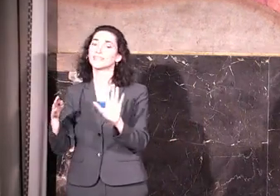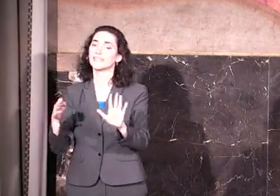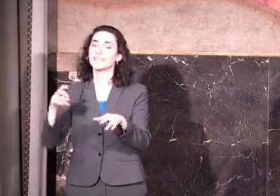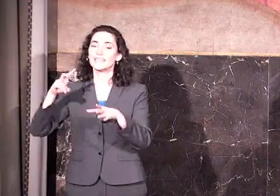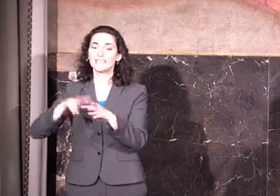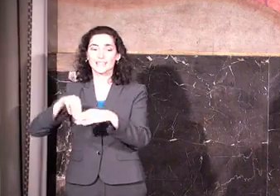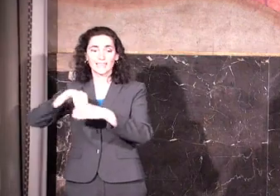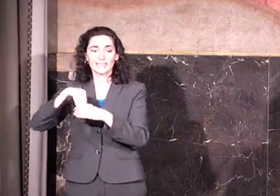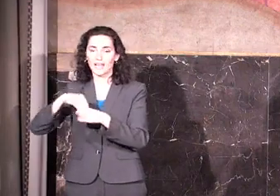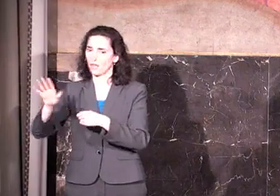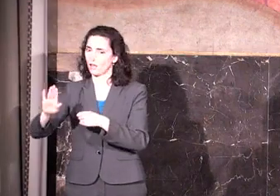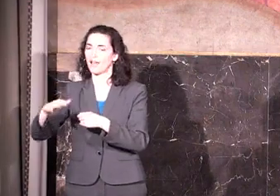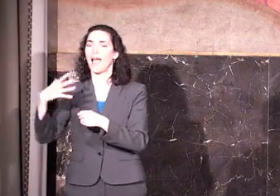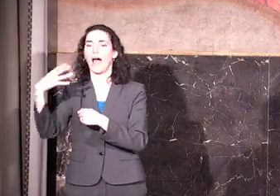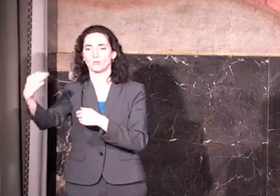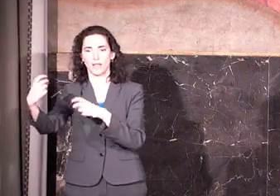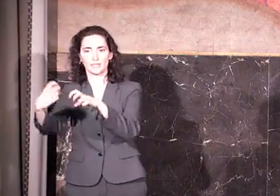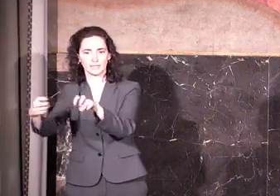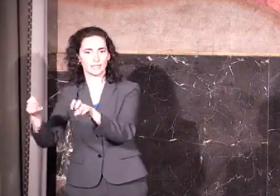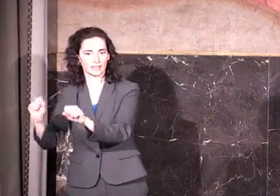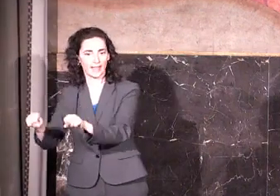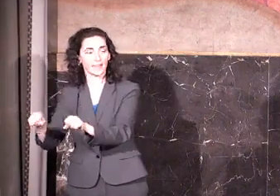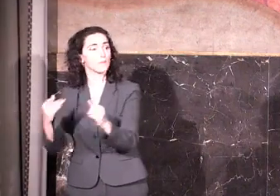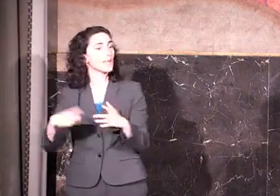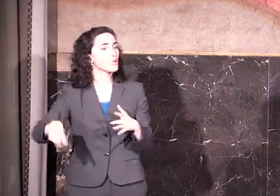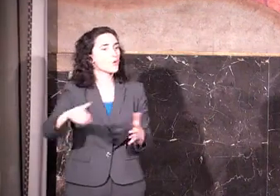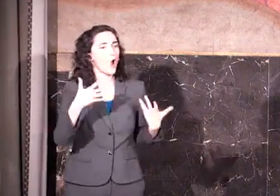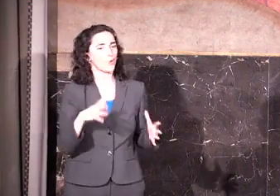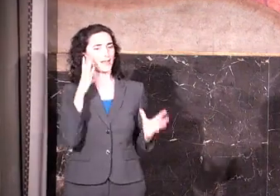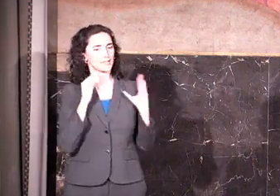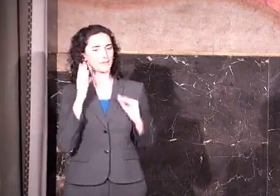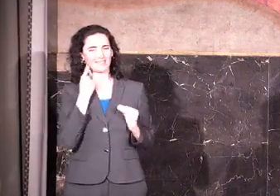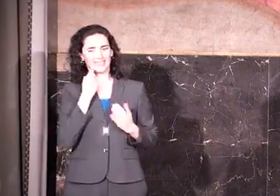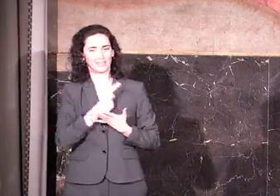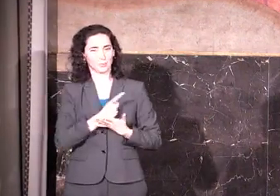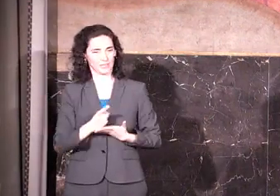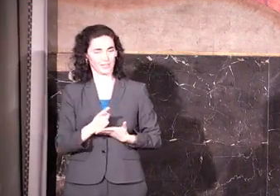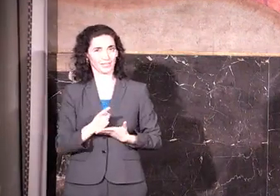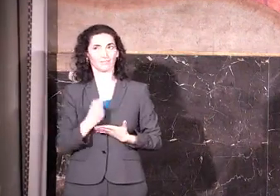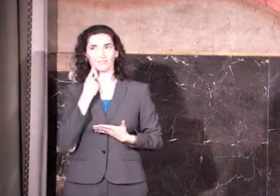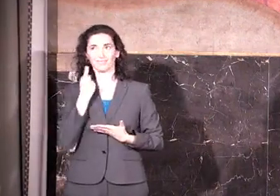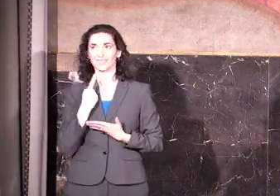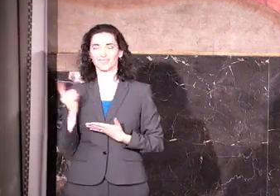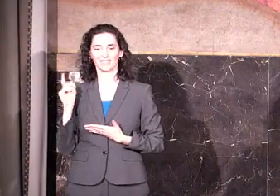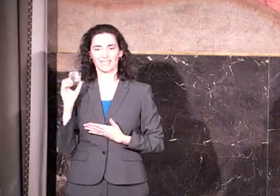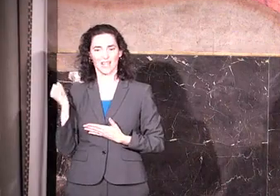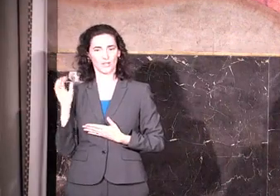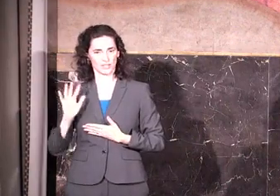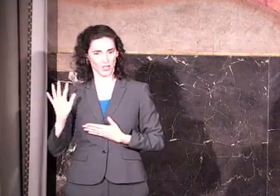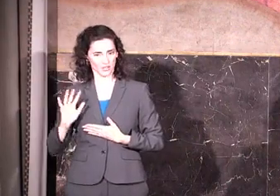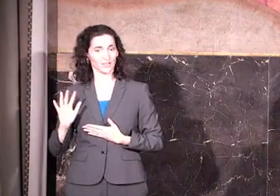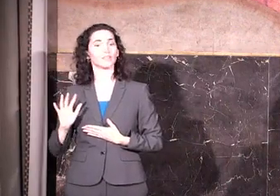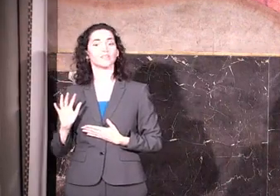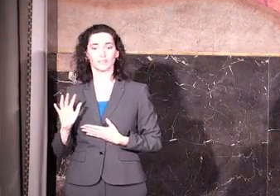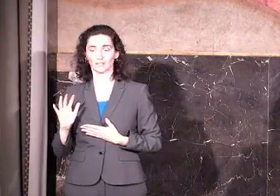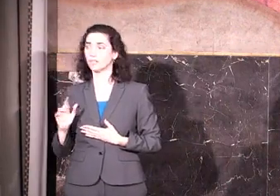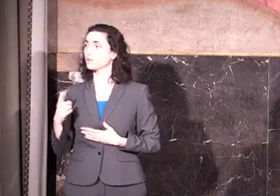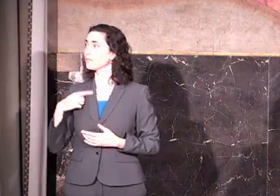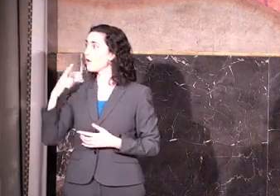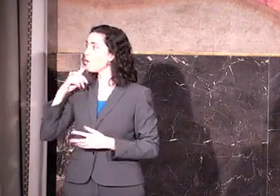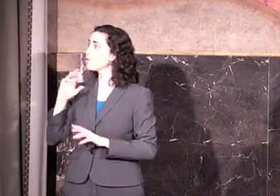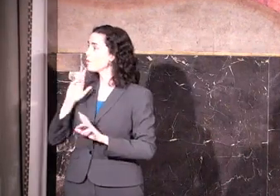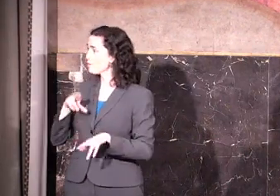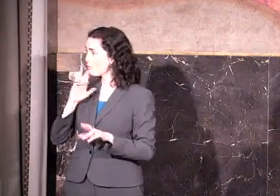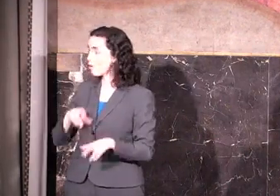only, and many of you had an opportunity to experience that this past weekend. The reports that I got